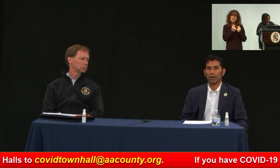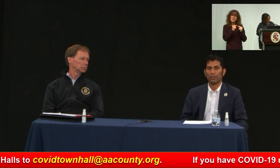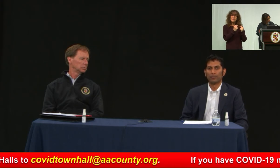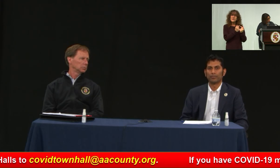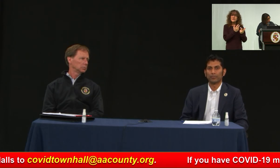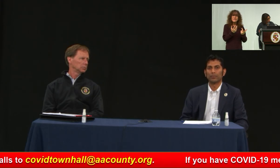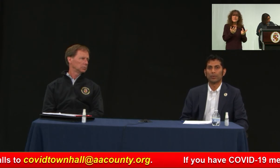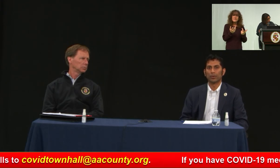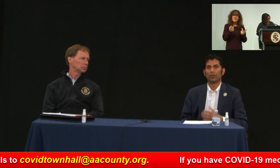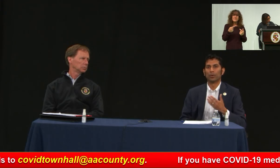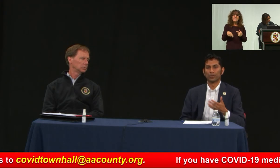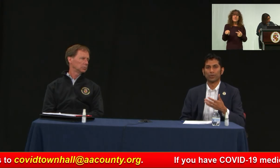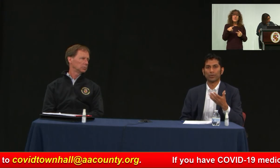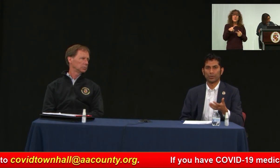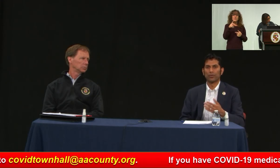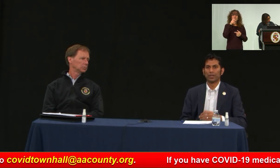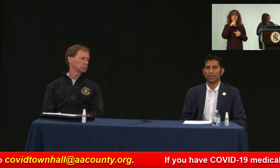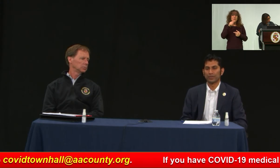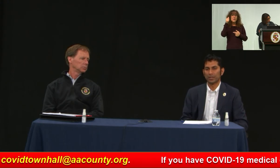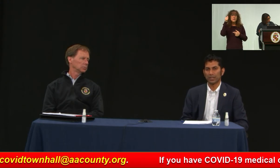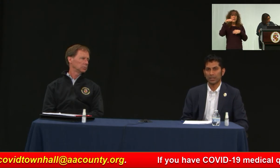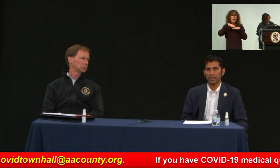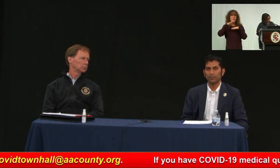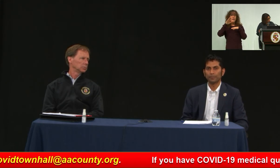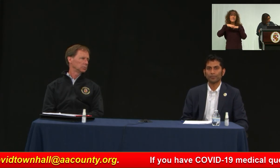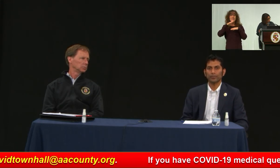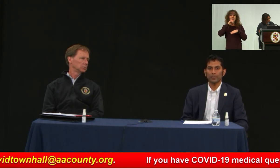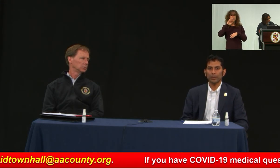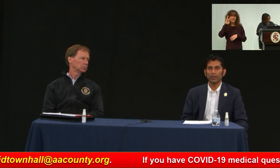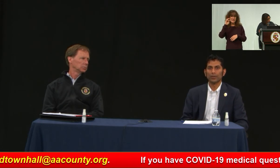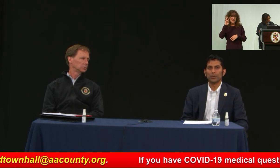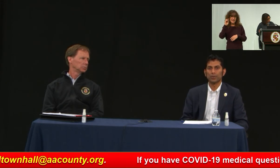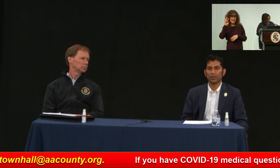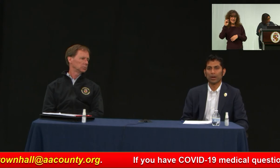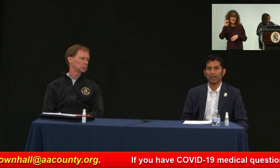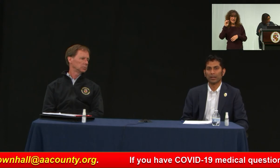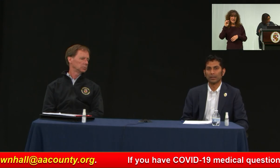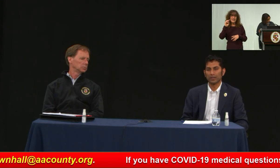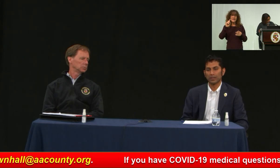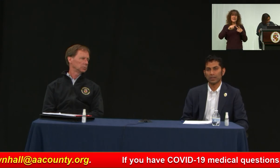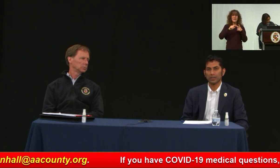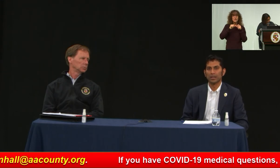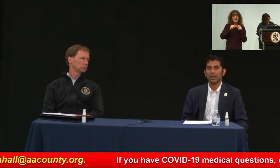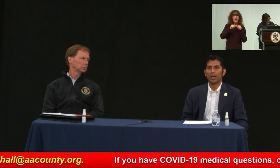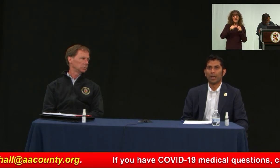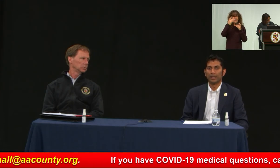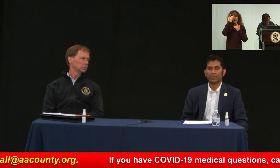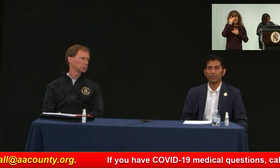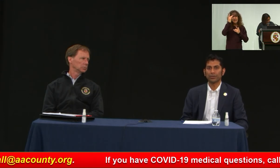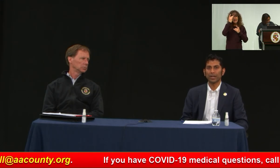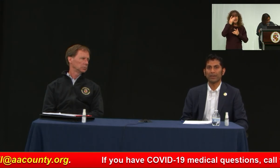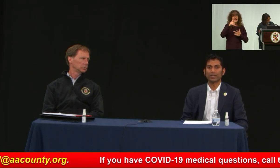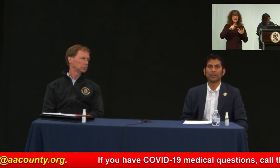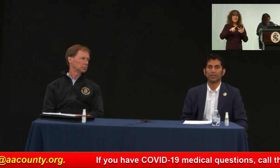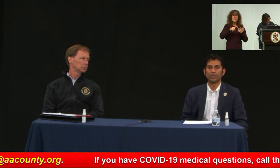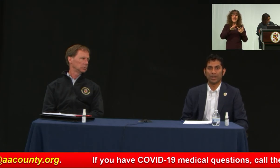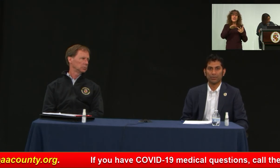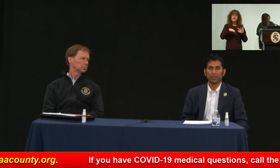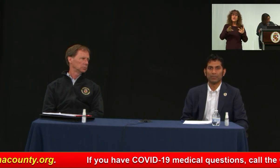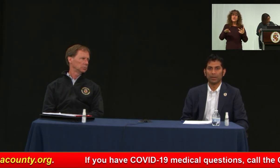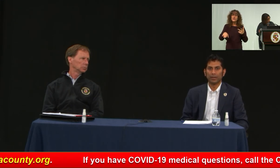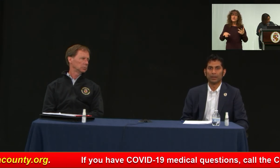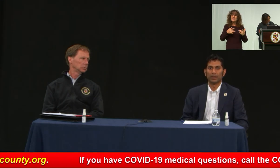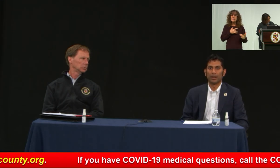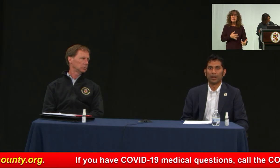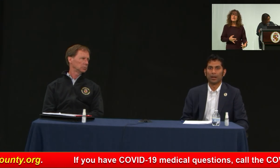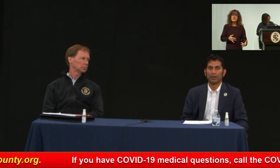are older, over the age of 60, those with chronic illnesses, and children have actually